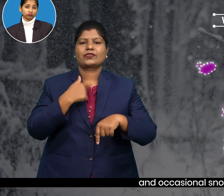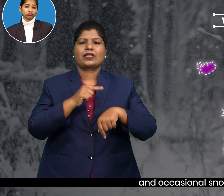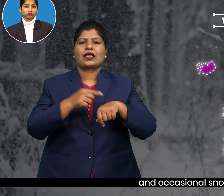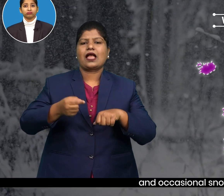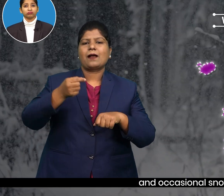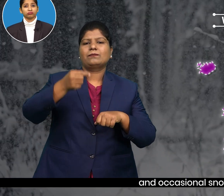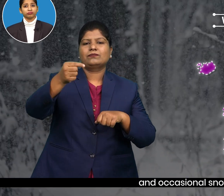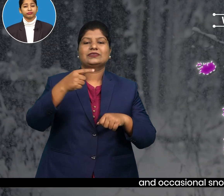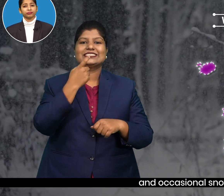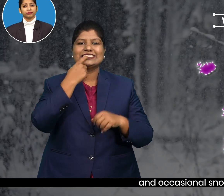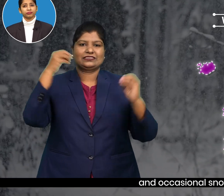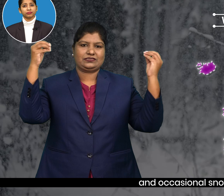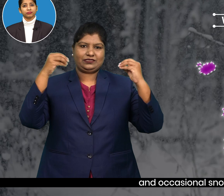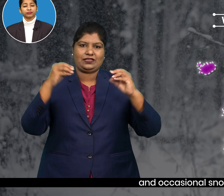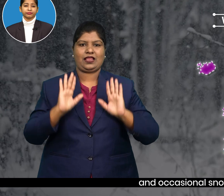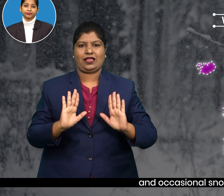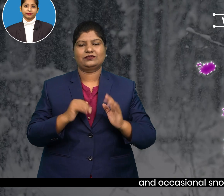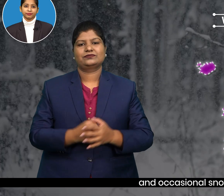snow.